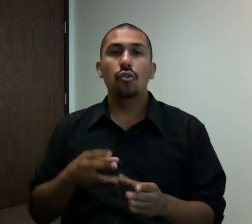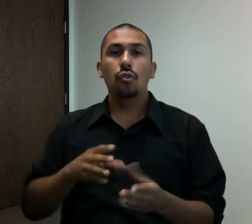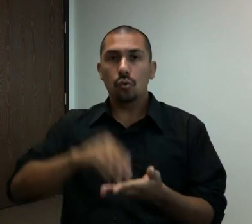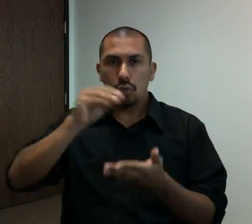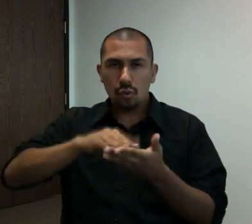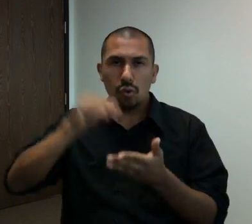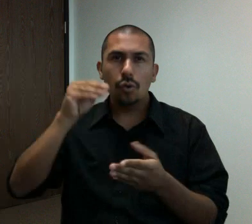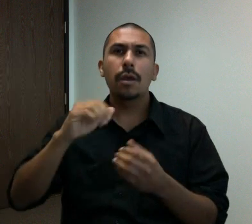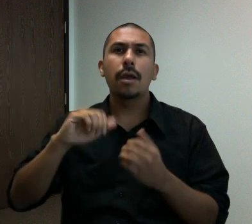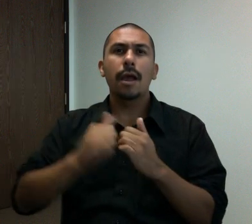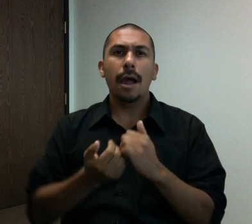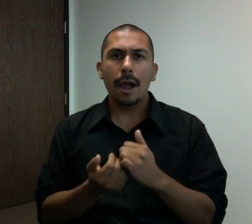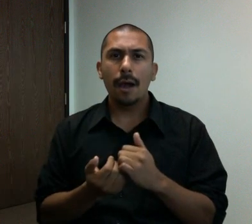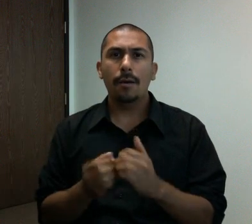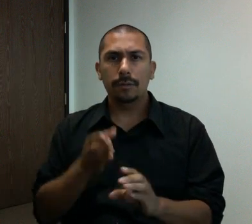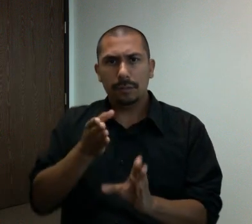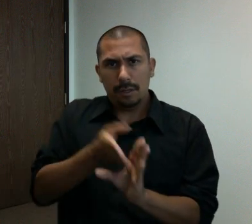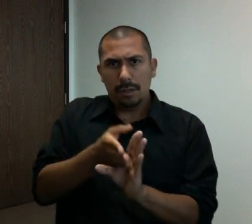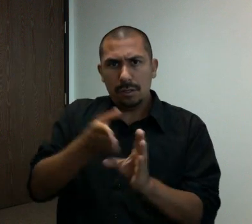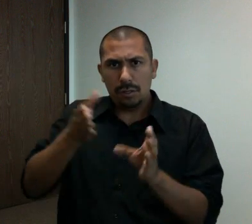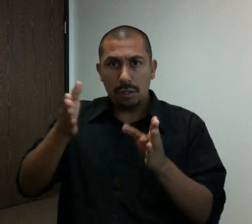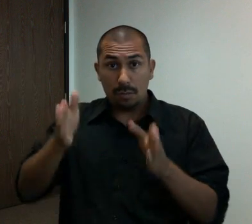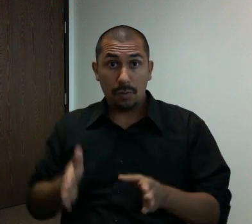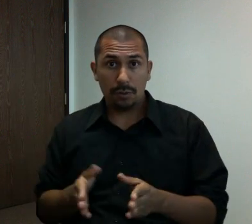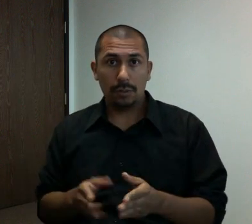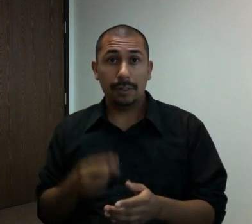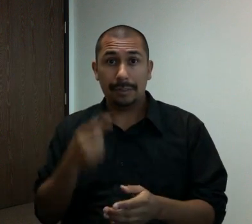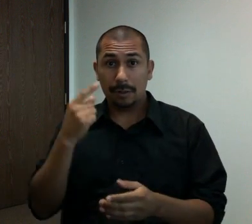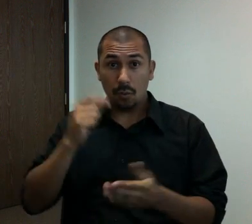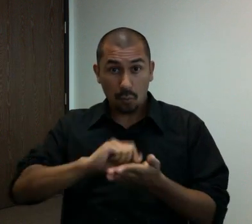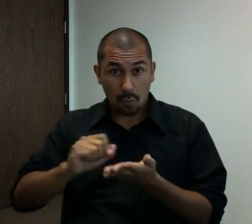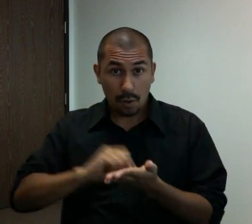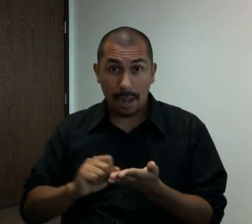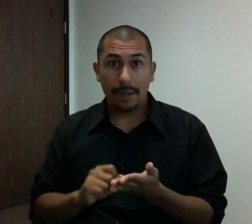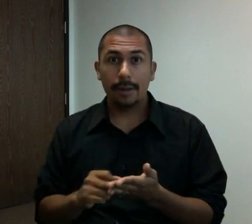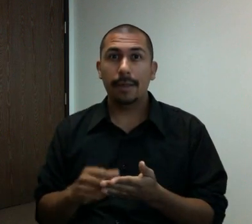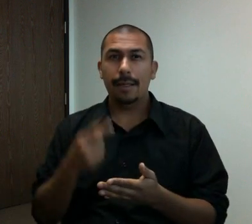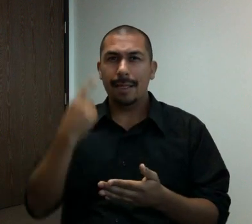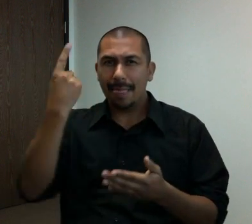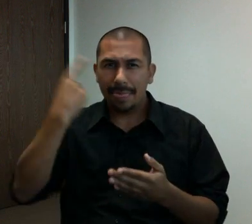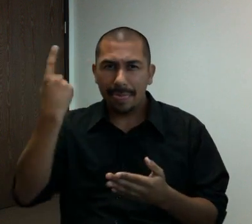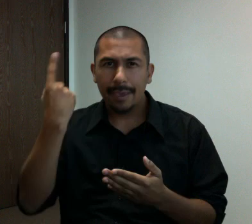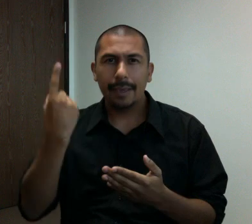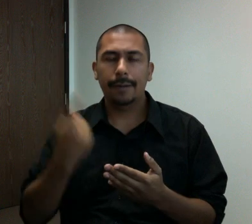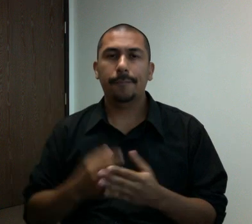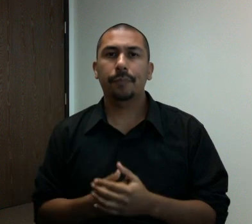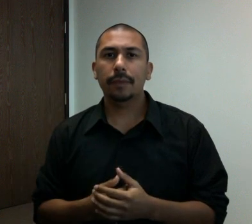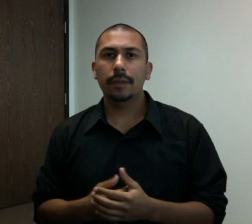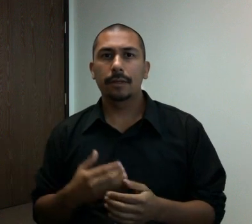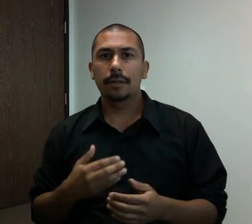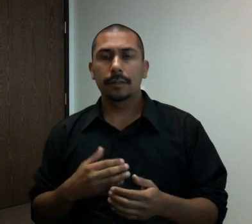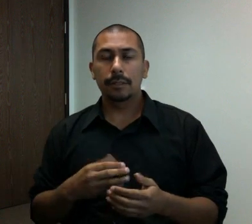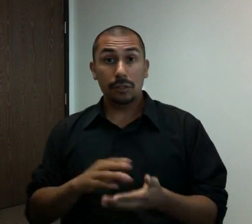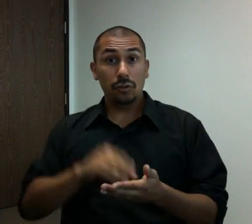paper, APA style, and how to put the paper together, write an abstract, and the different sections of